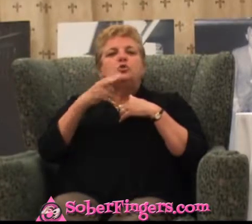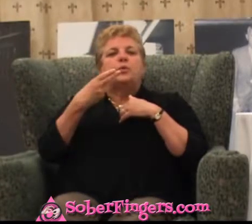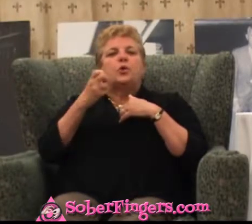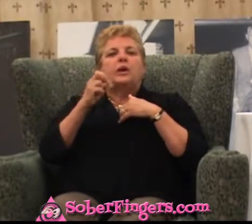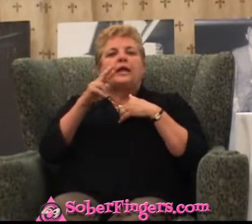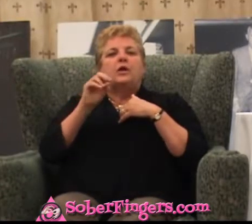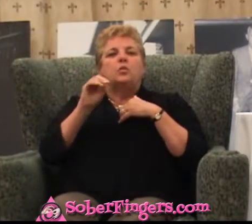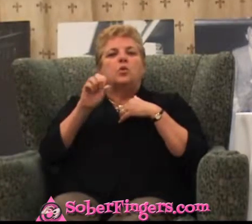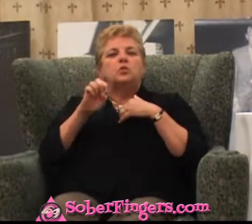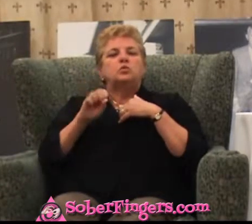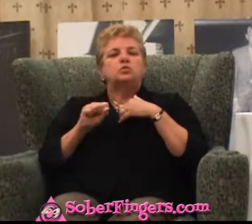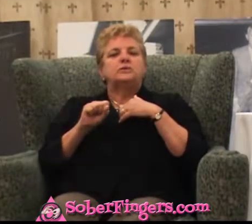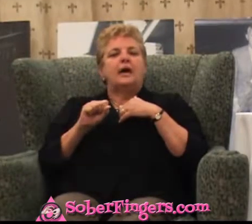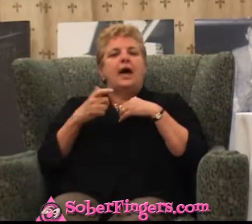became a superhero named Mon-El.